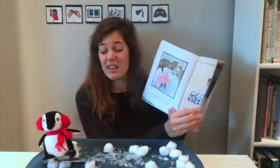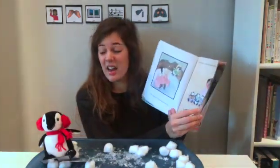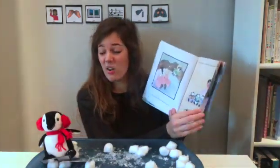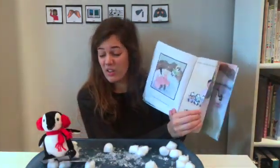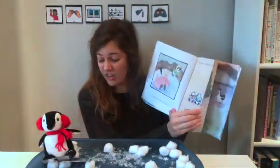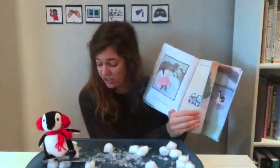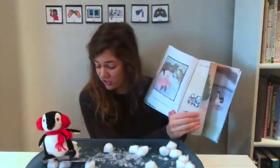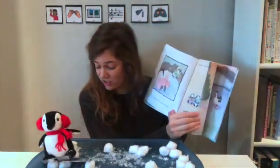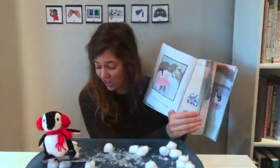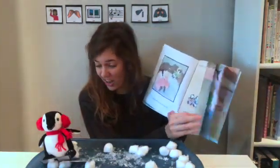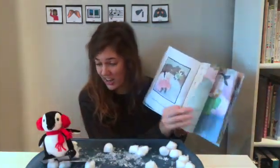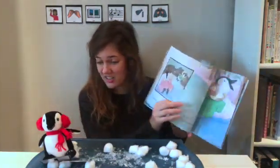Now there's just